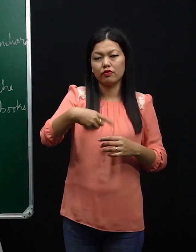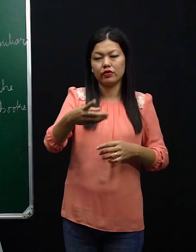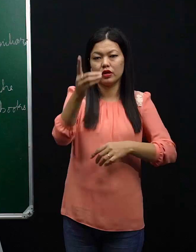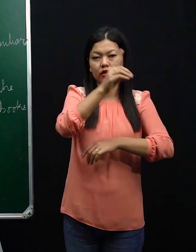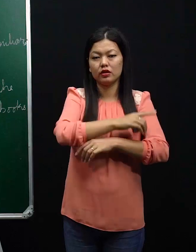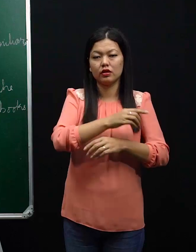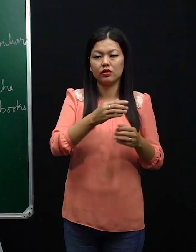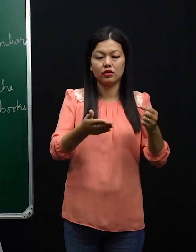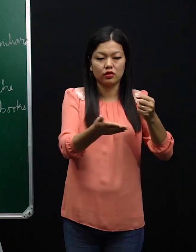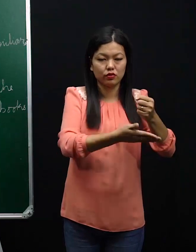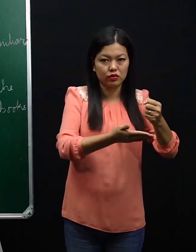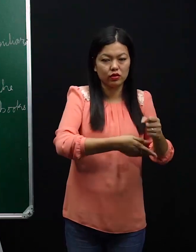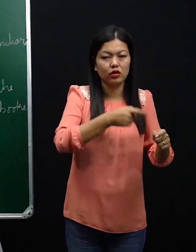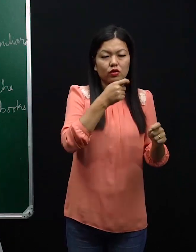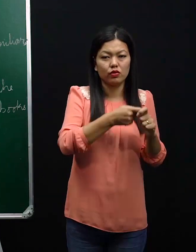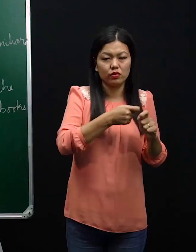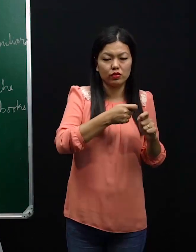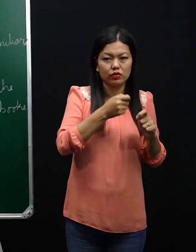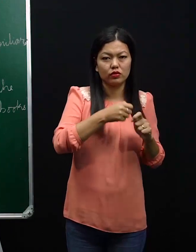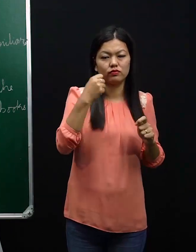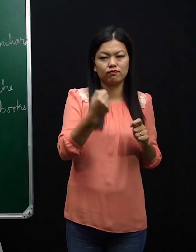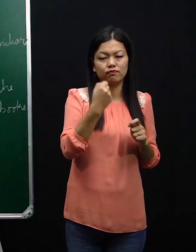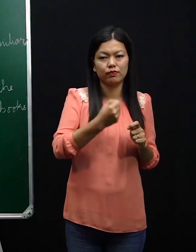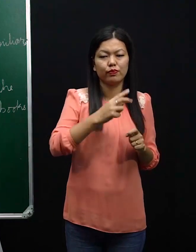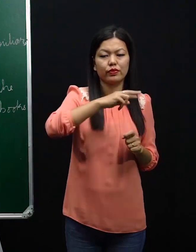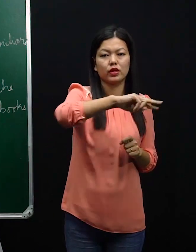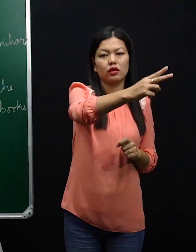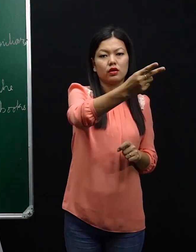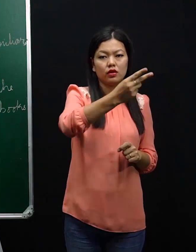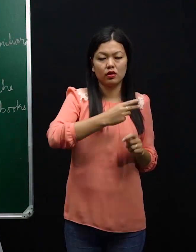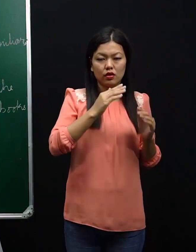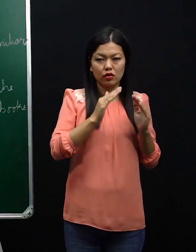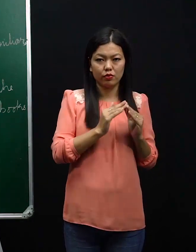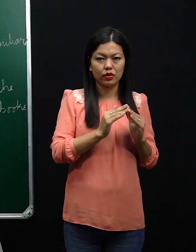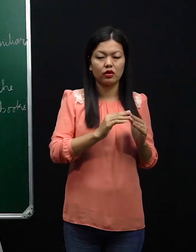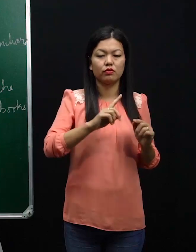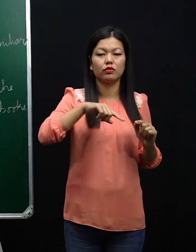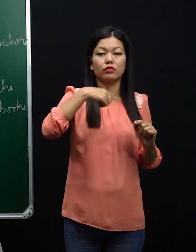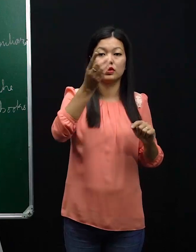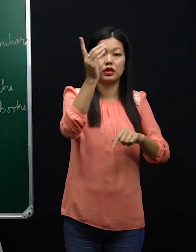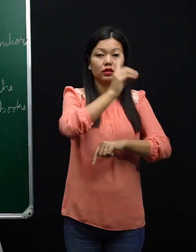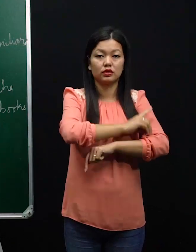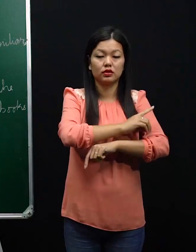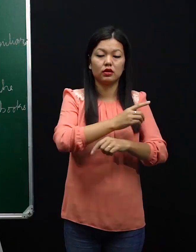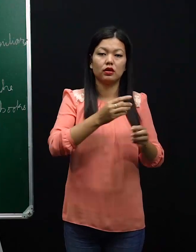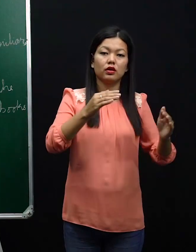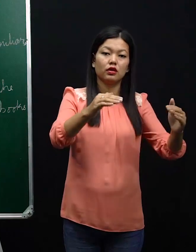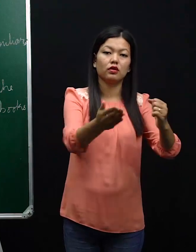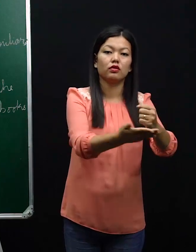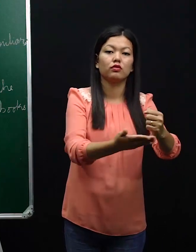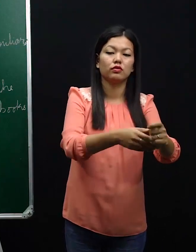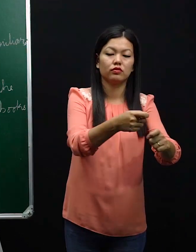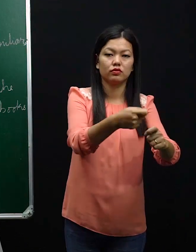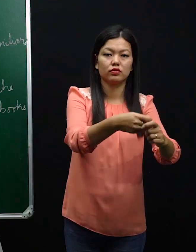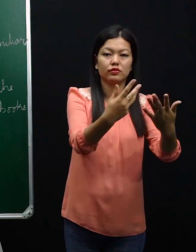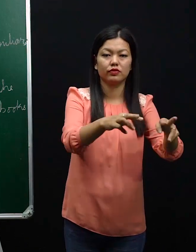did as a young boy continued even to his middle-aged man, to his middle-aged years. And so he would be sitting.